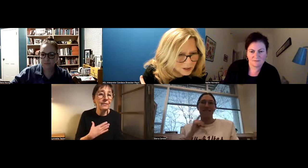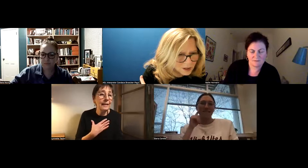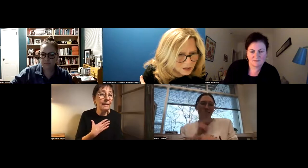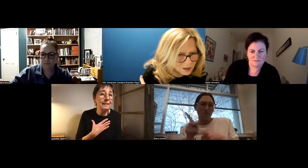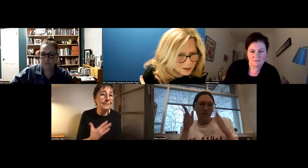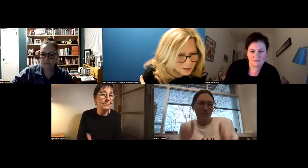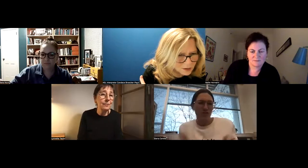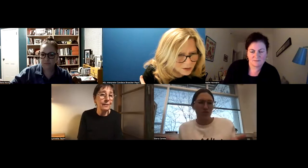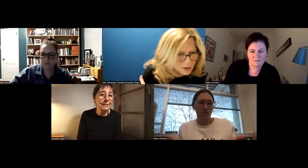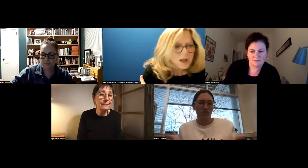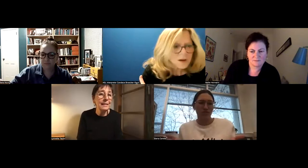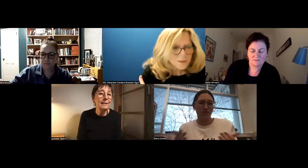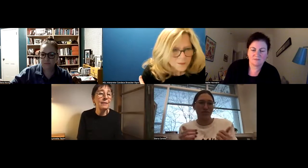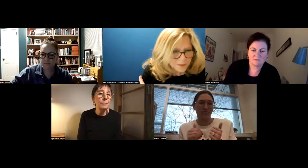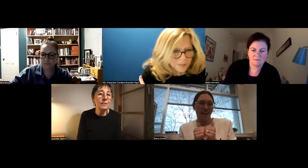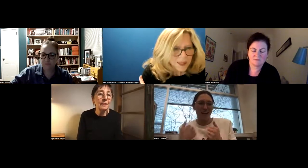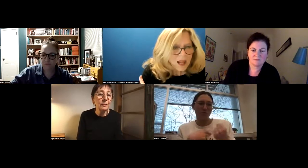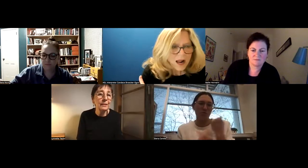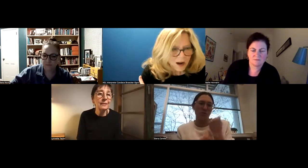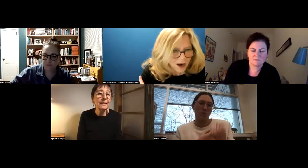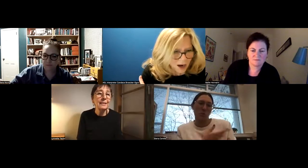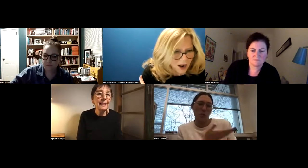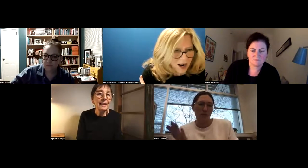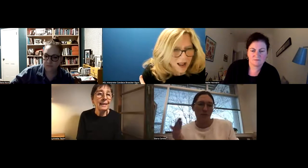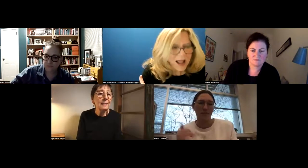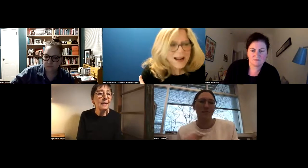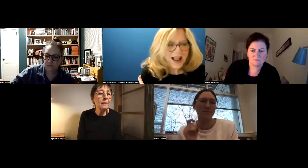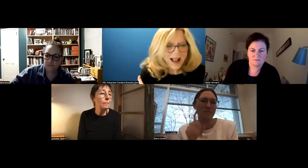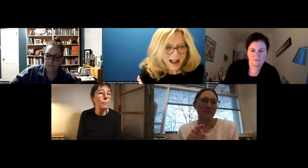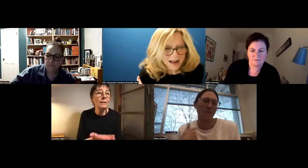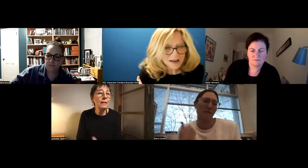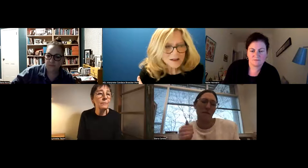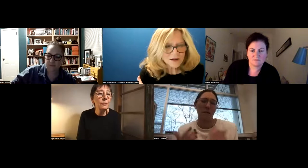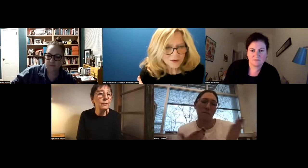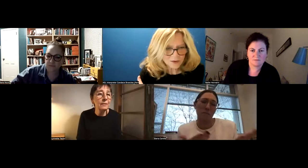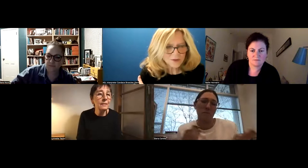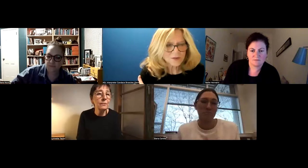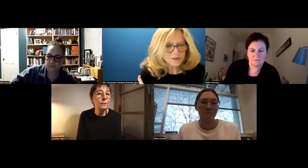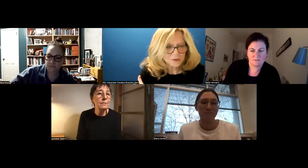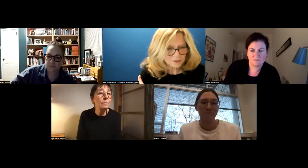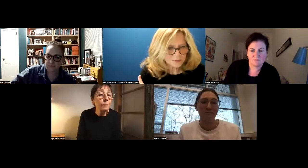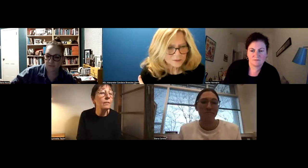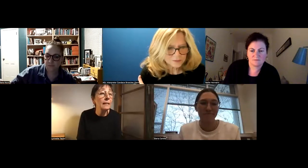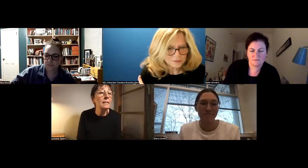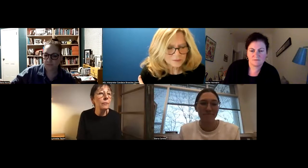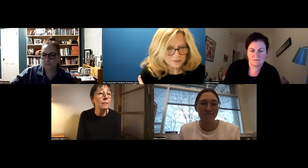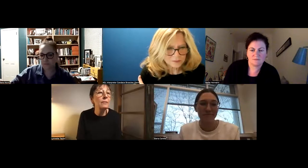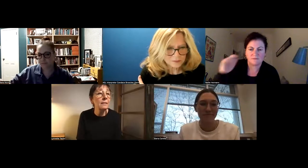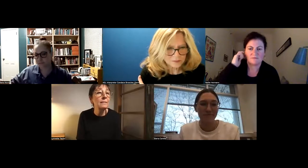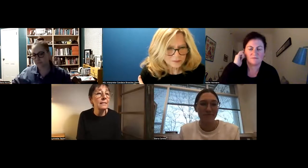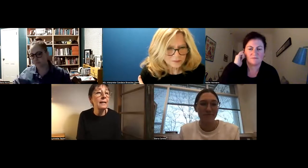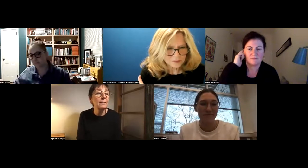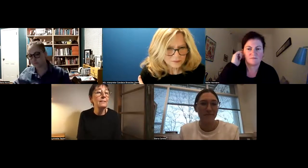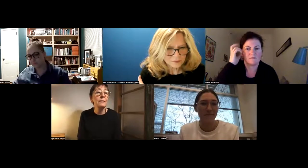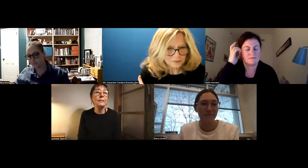I advocate for a deaf staff. I'm a professional here. And what advice would you give us for providing support for the